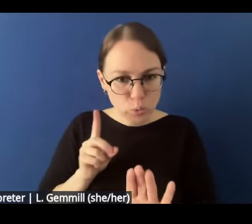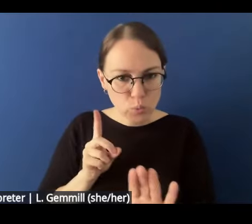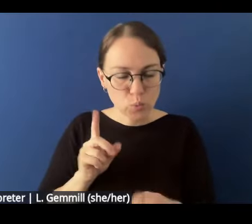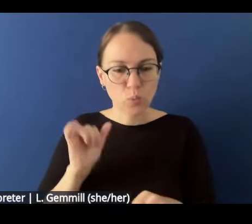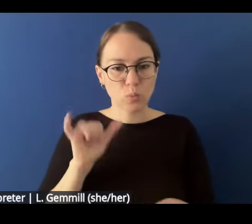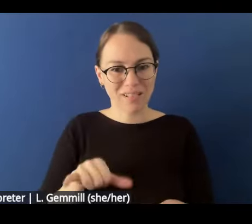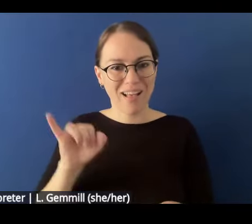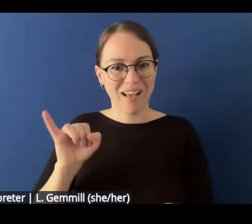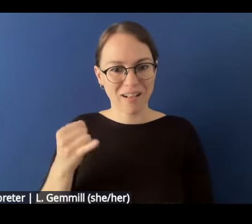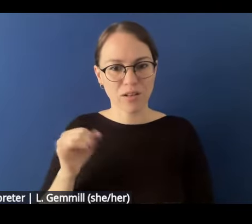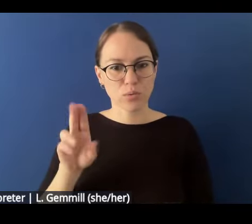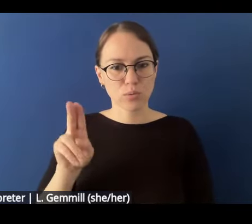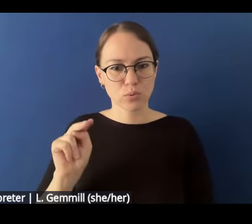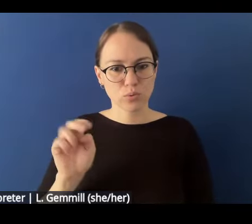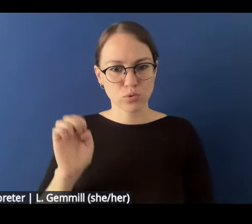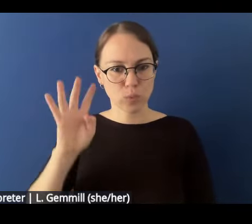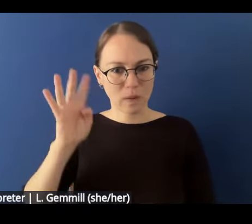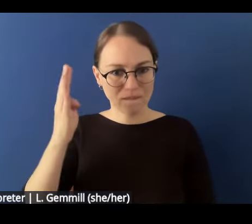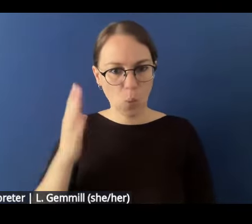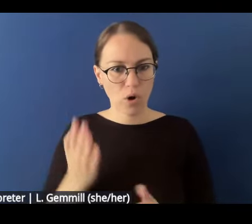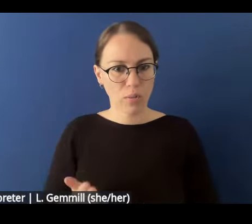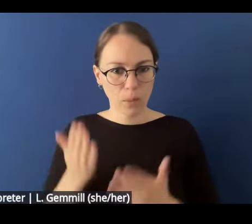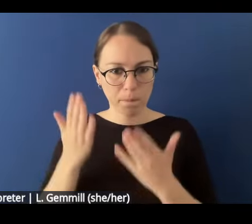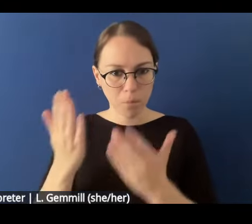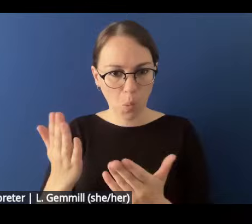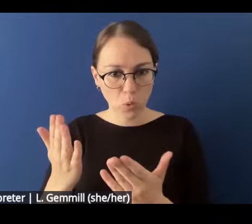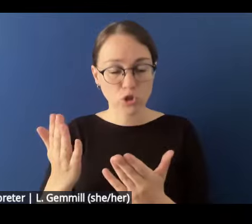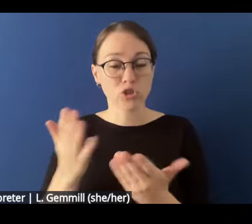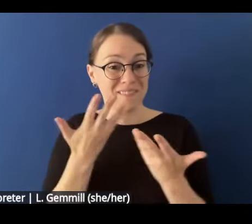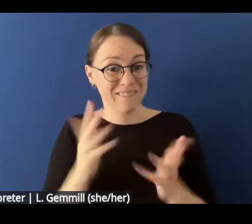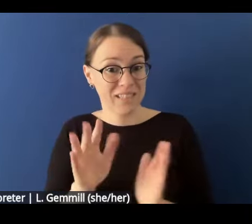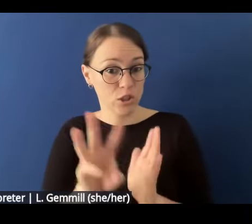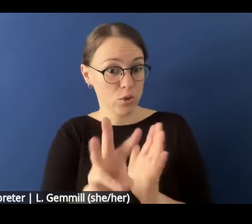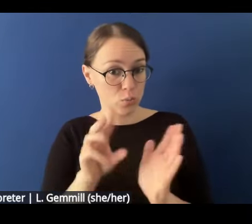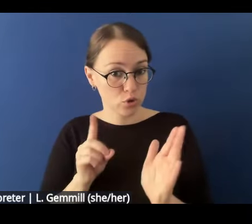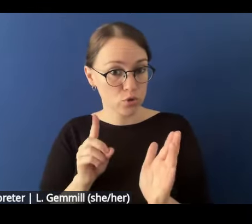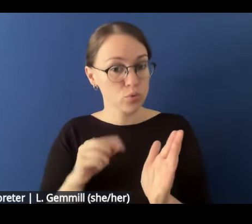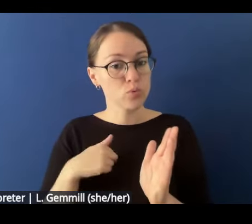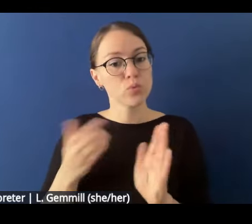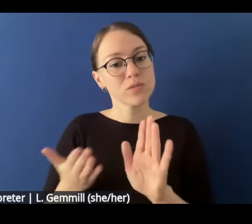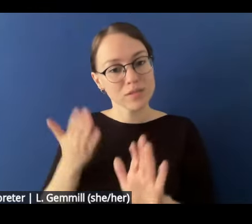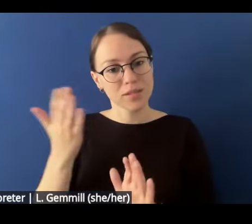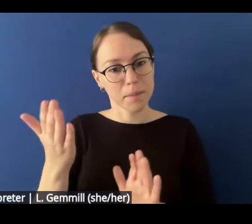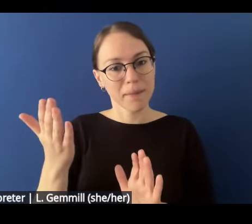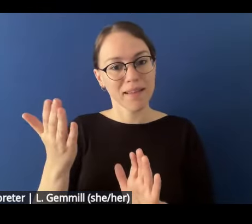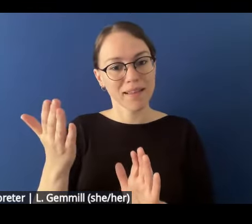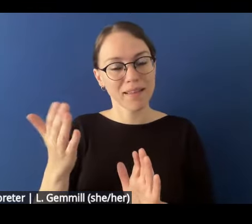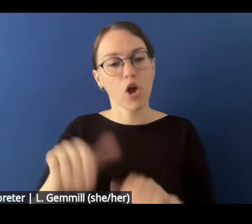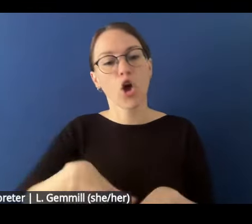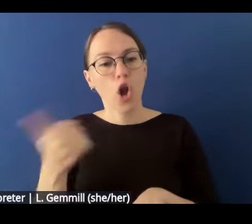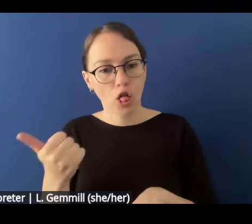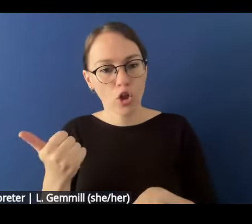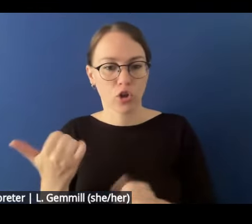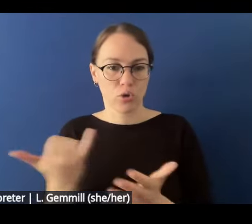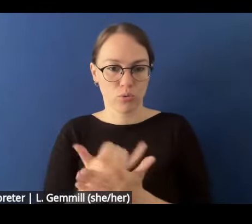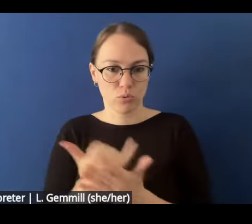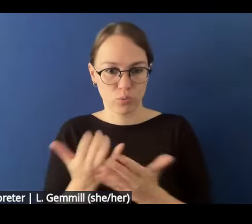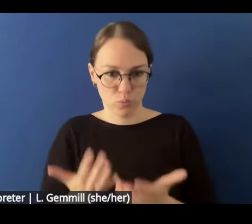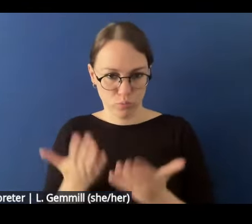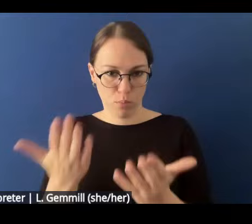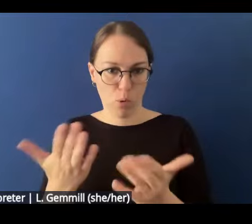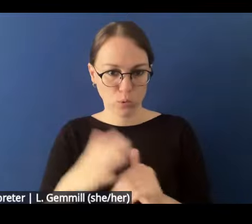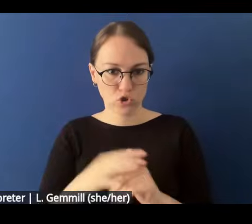4th proposal and submitted a proposal on June 16th, a new proposed constitutional